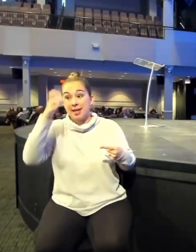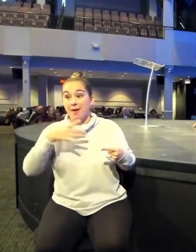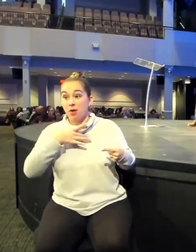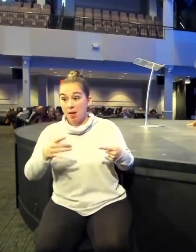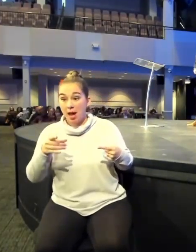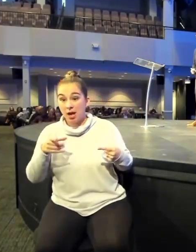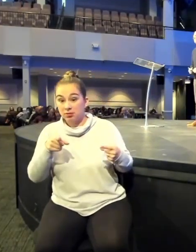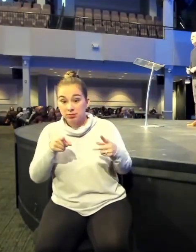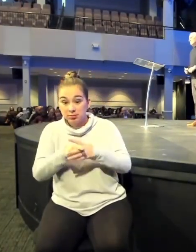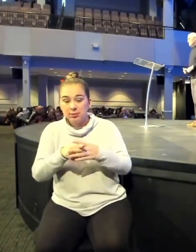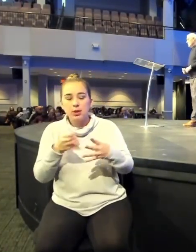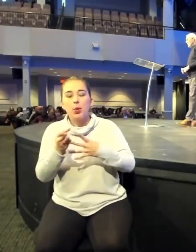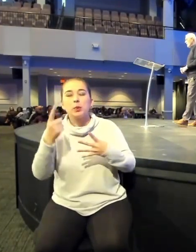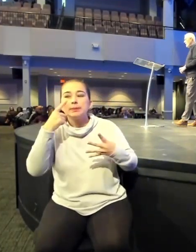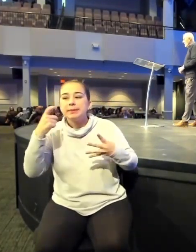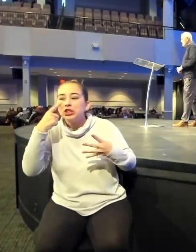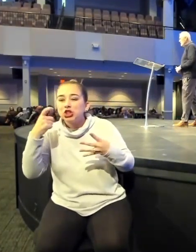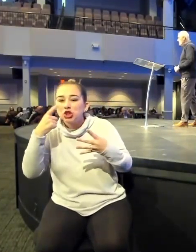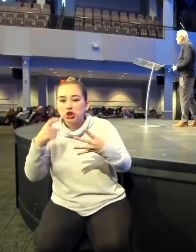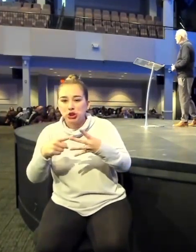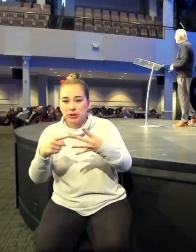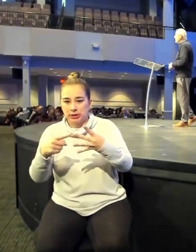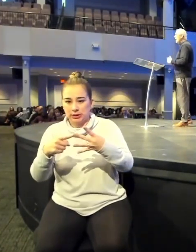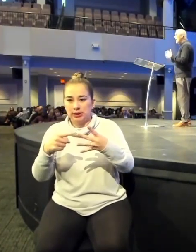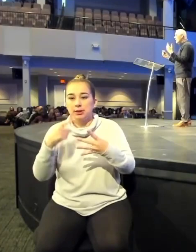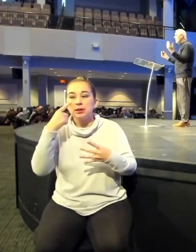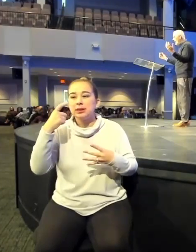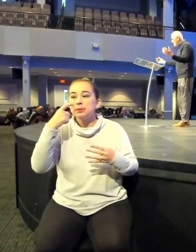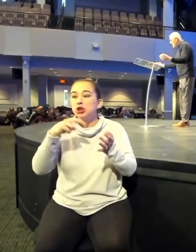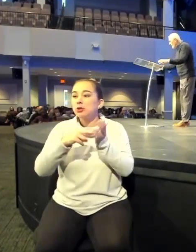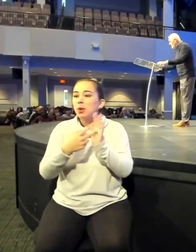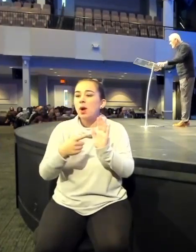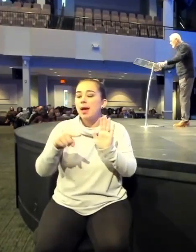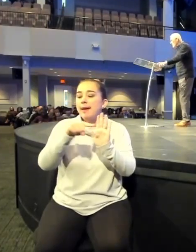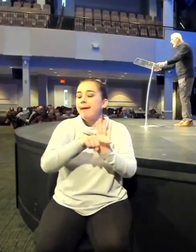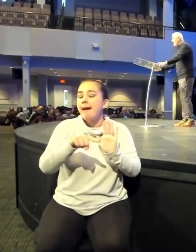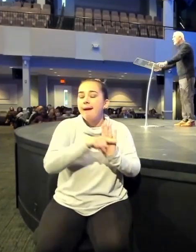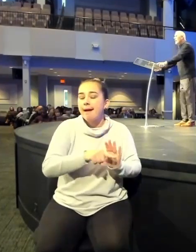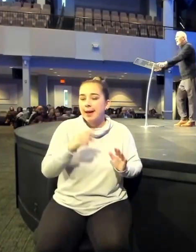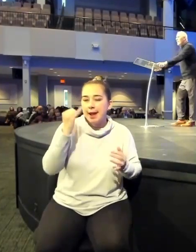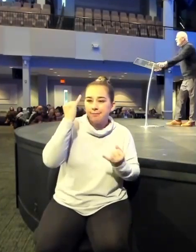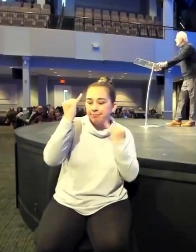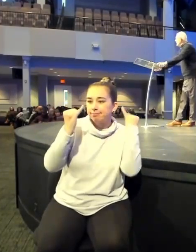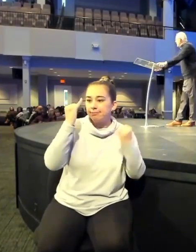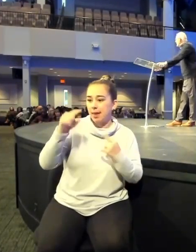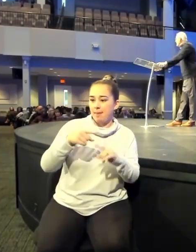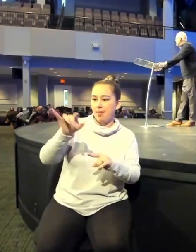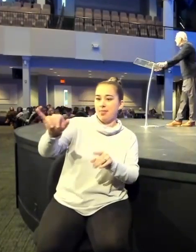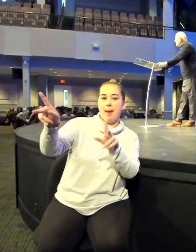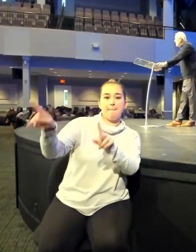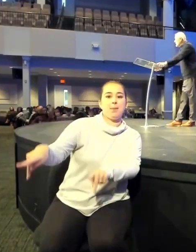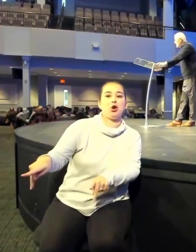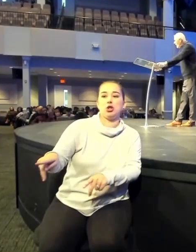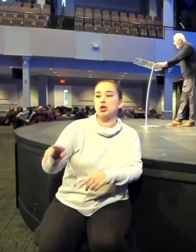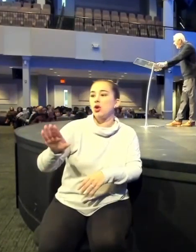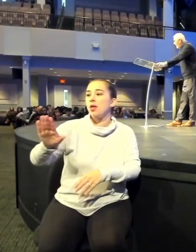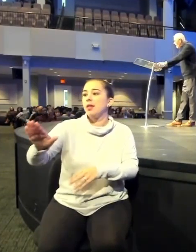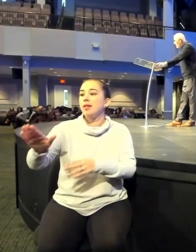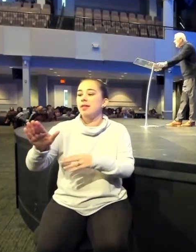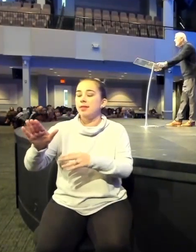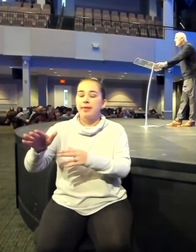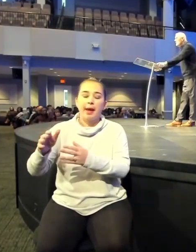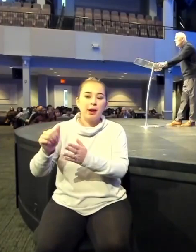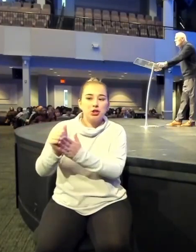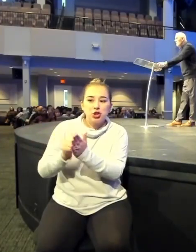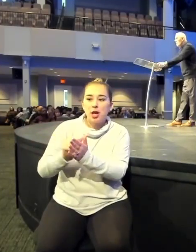through suspicions. A suspicion would be a negative imagination that you have about another person's motives or their heart